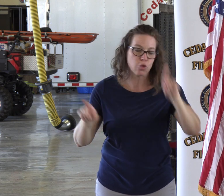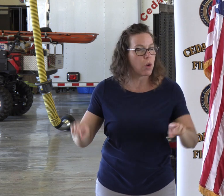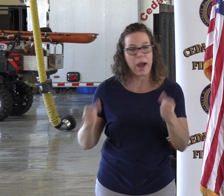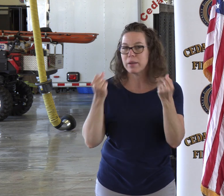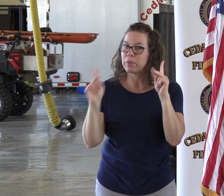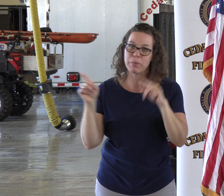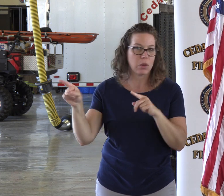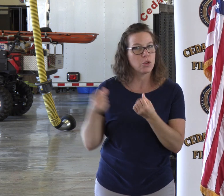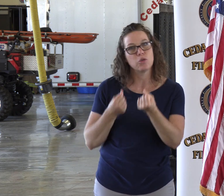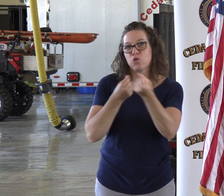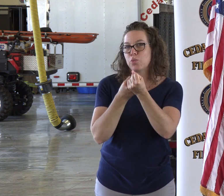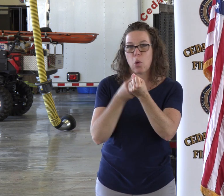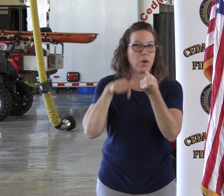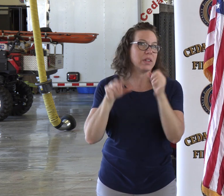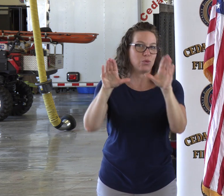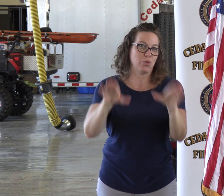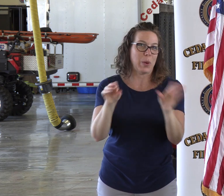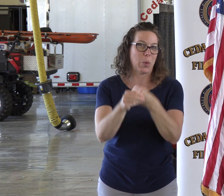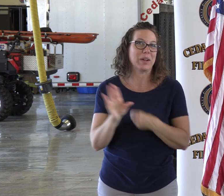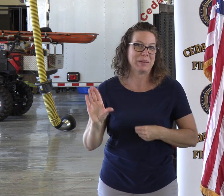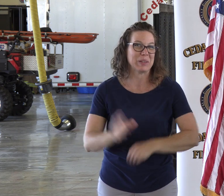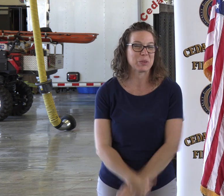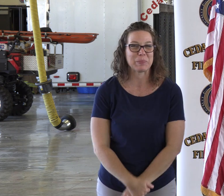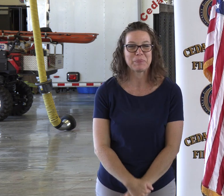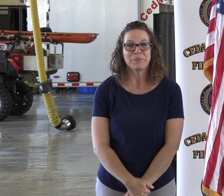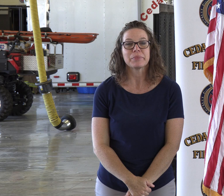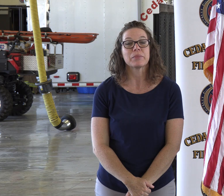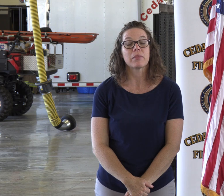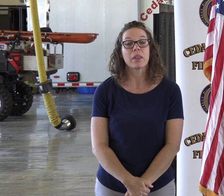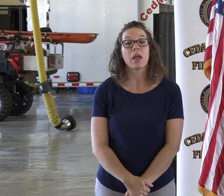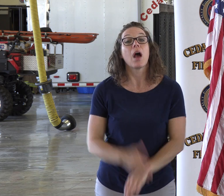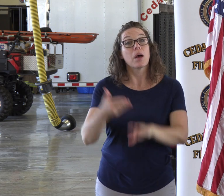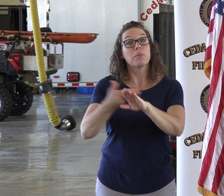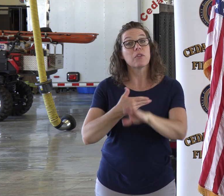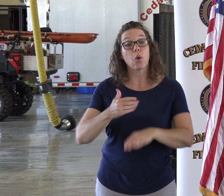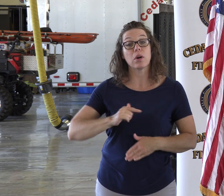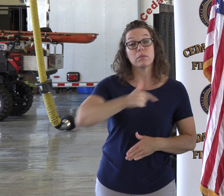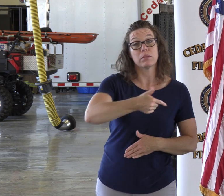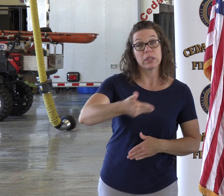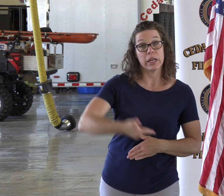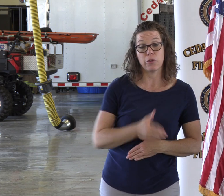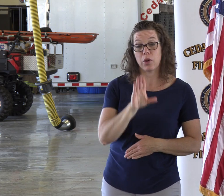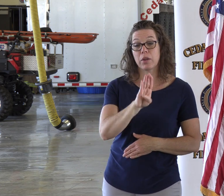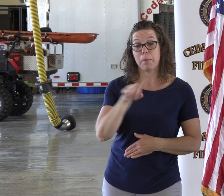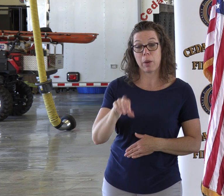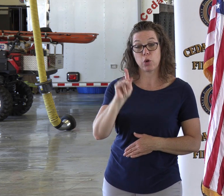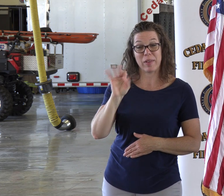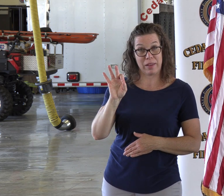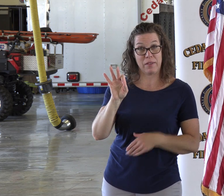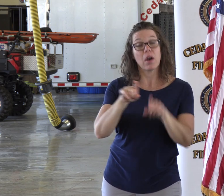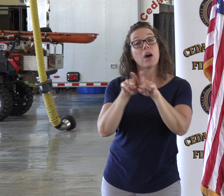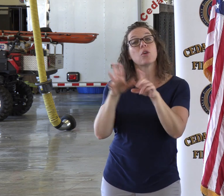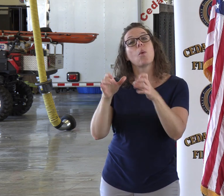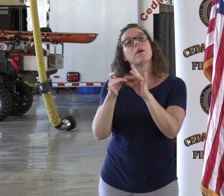who support this great organization. Before I introduce Barbecue Relief to you, I'd also